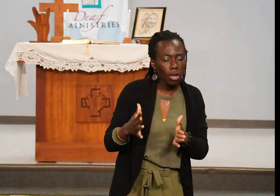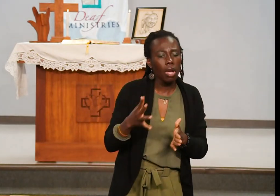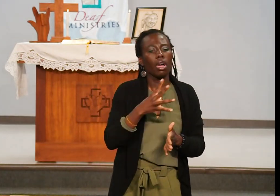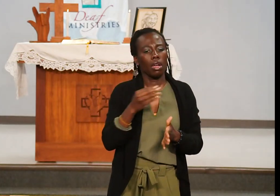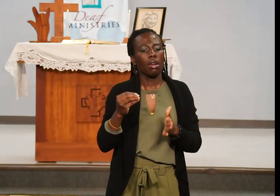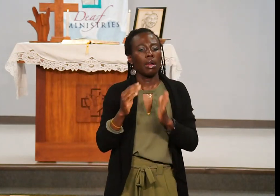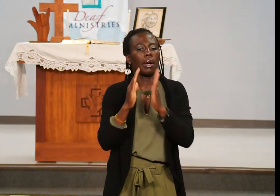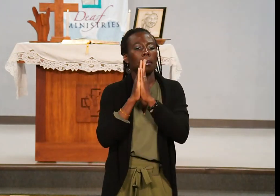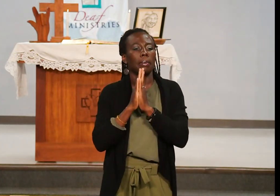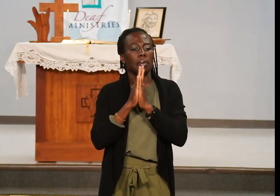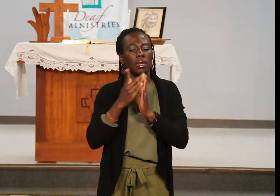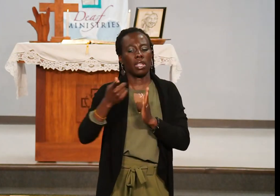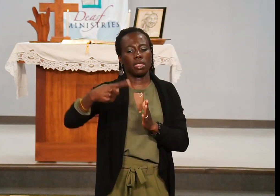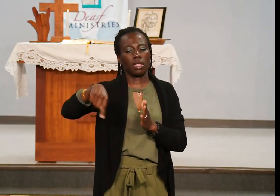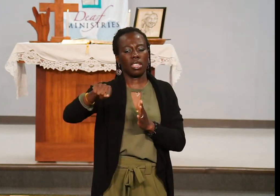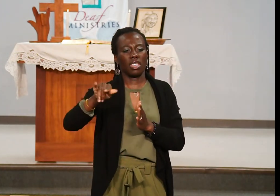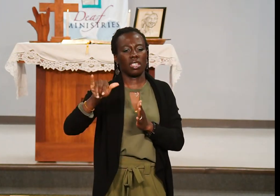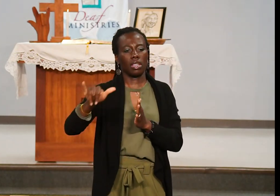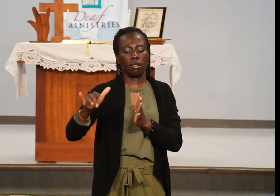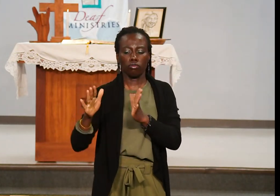are organizing these events. We would